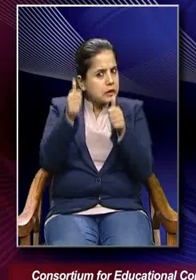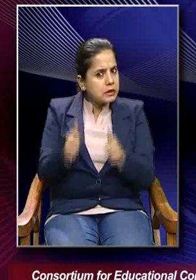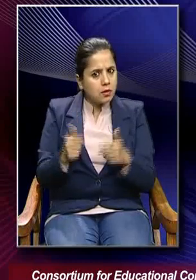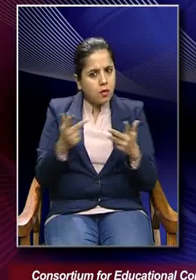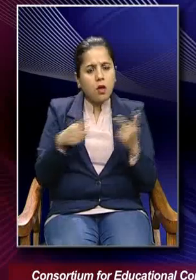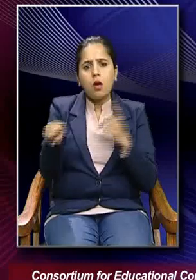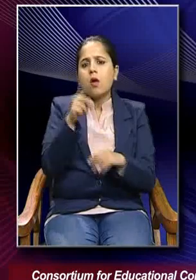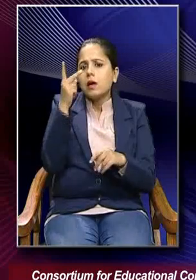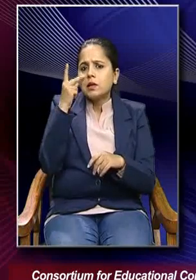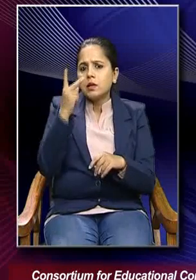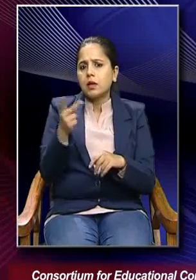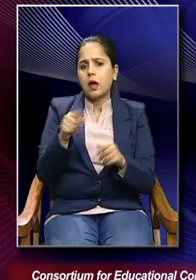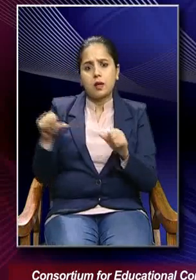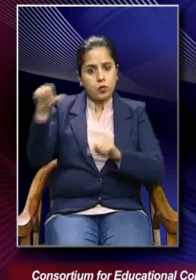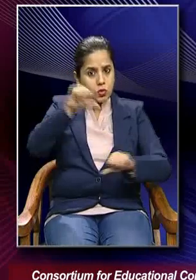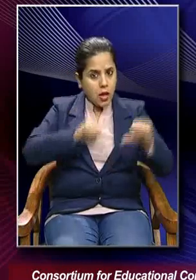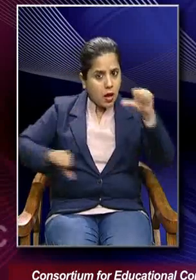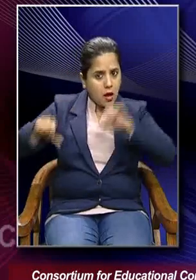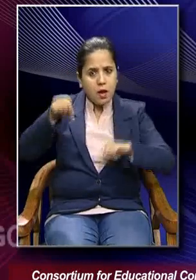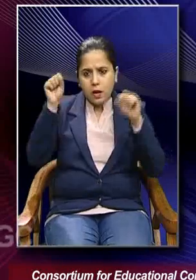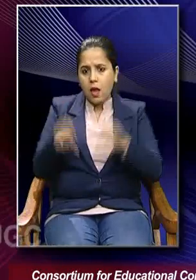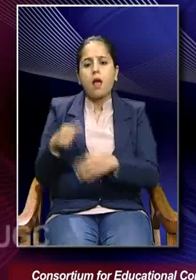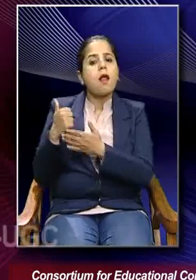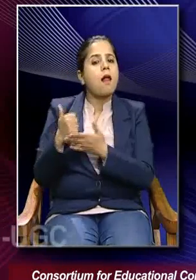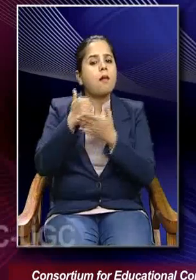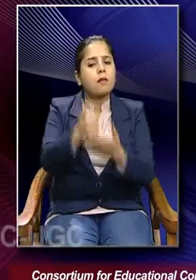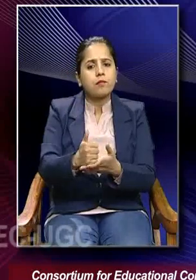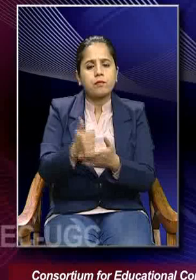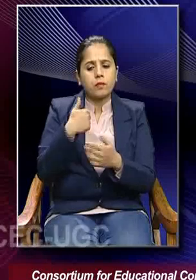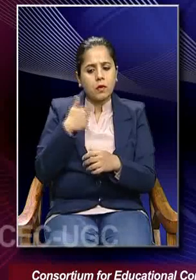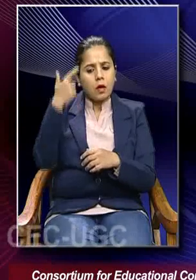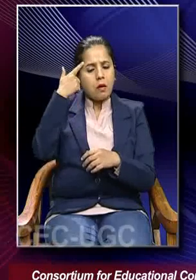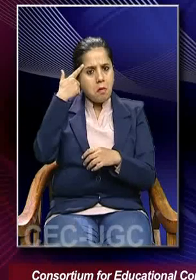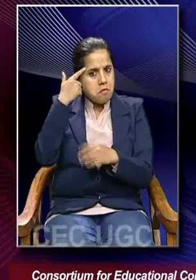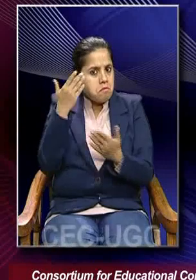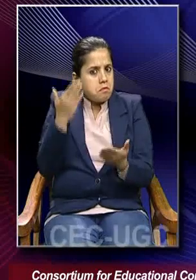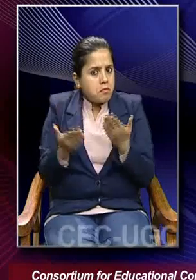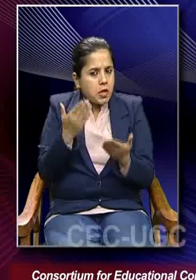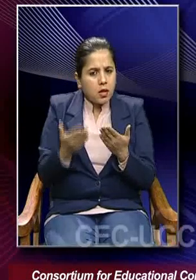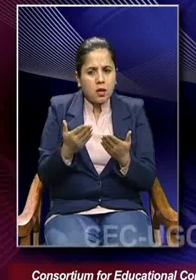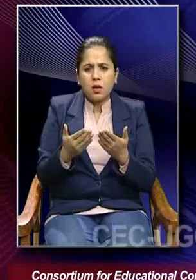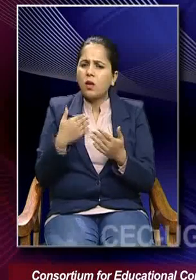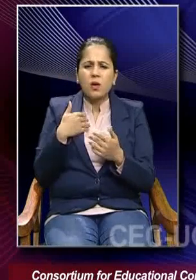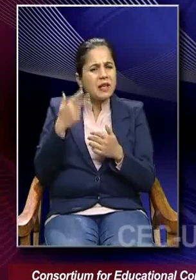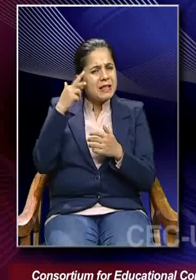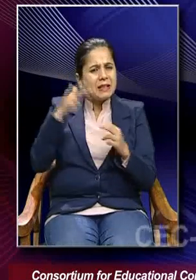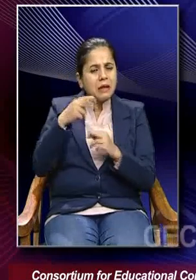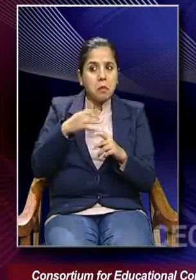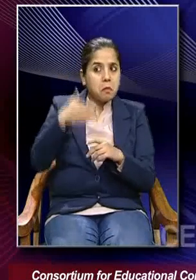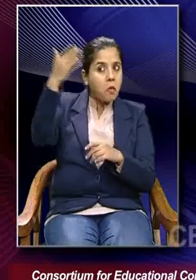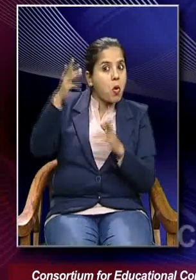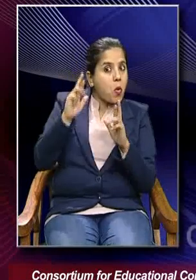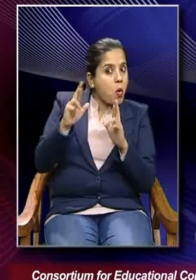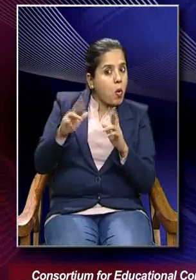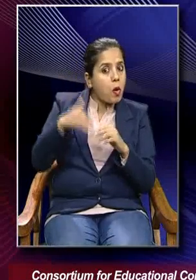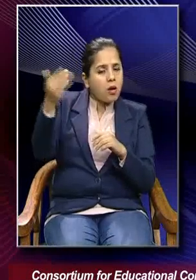looking into the science which could help us to predict. Predict? Why did we need to predict? Because the